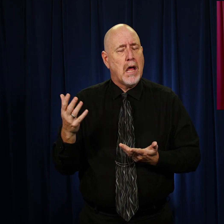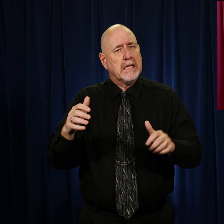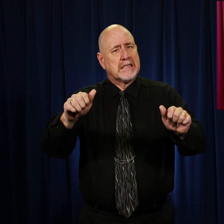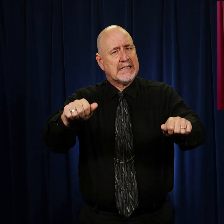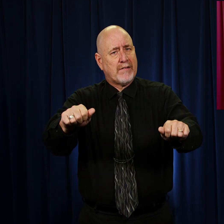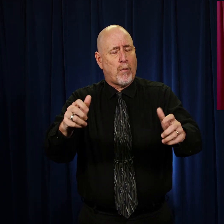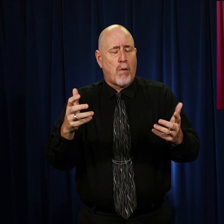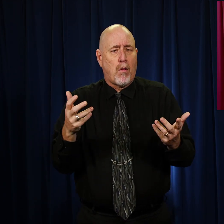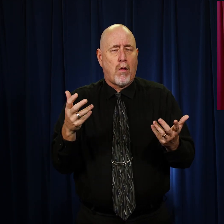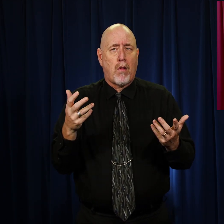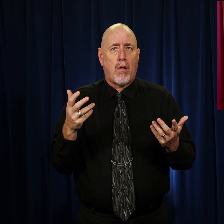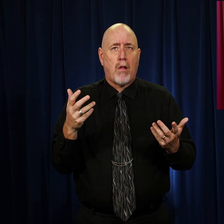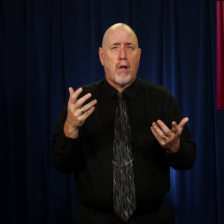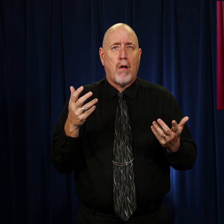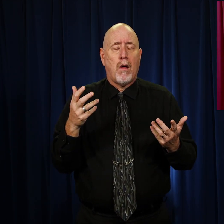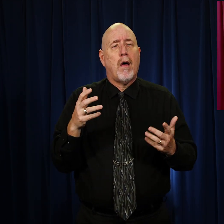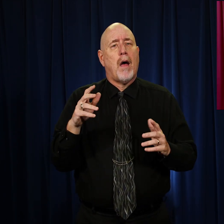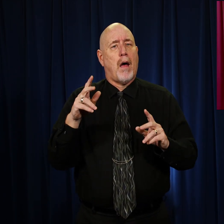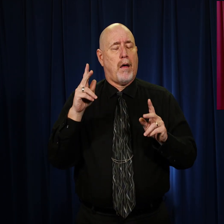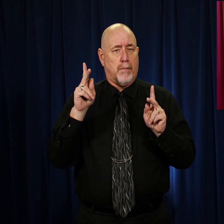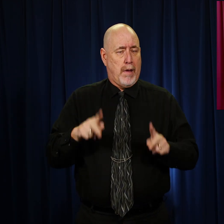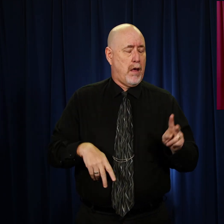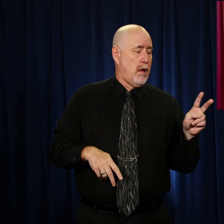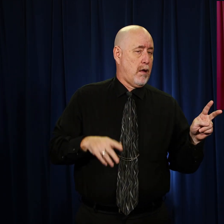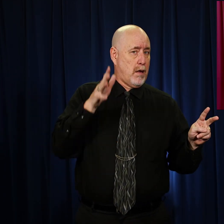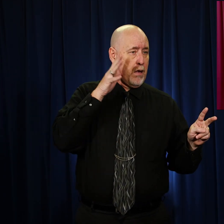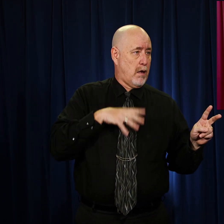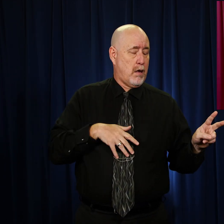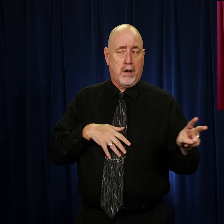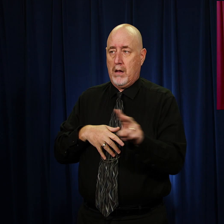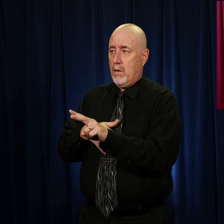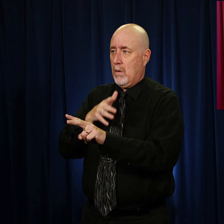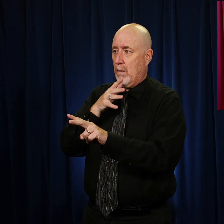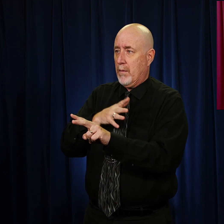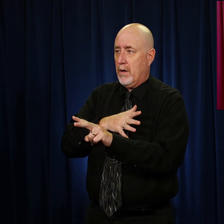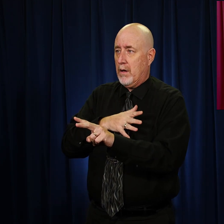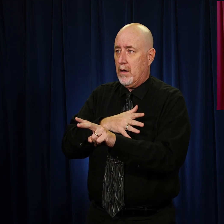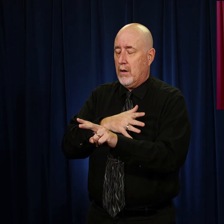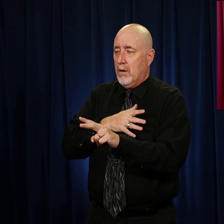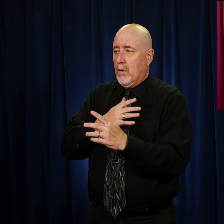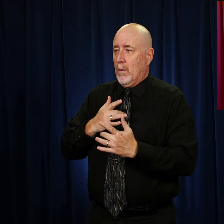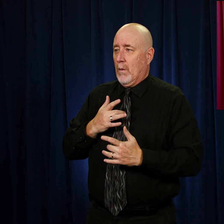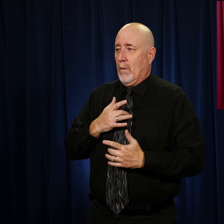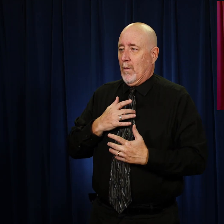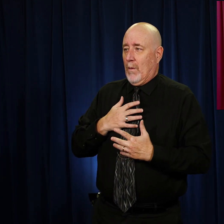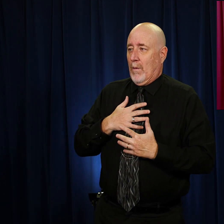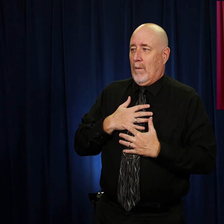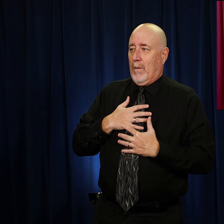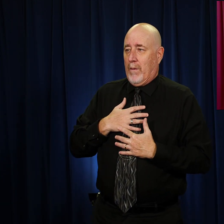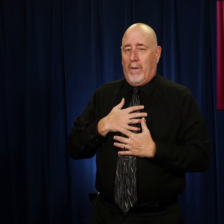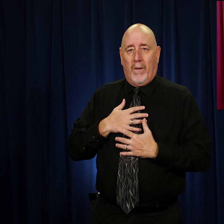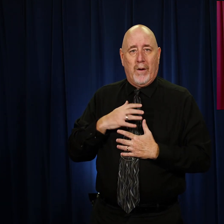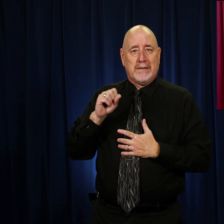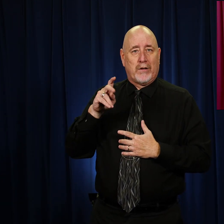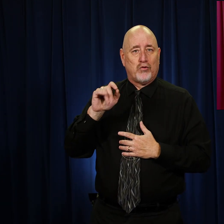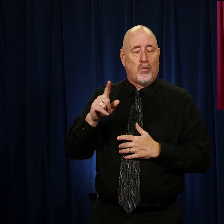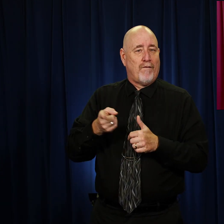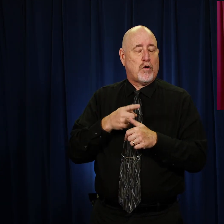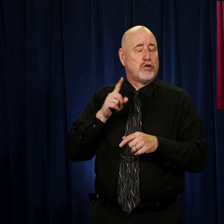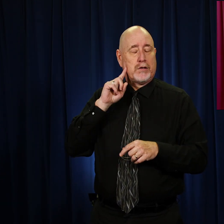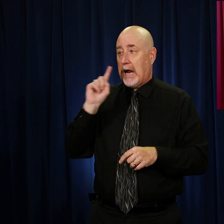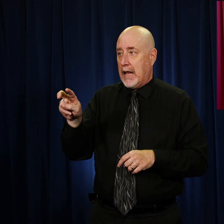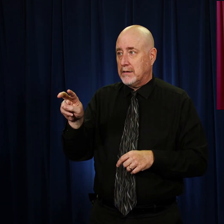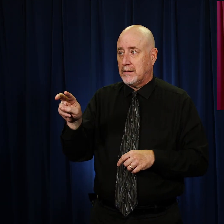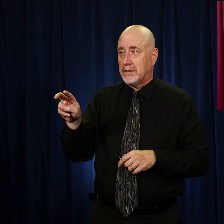conceivable that a man would look upon a woman and have sexual feelings for her with his first